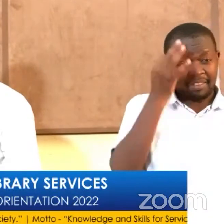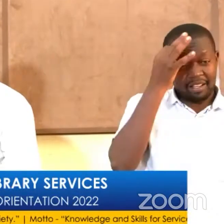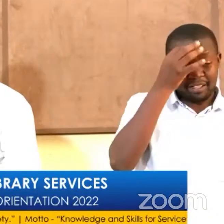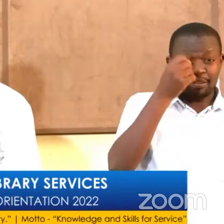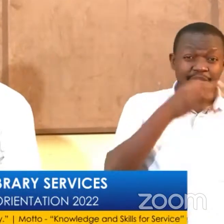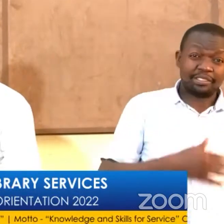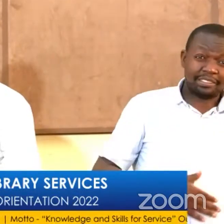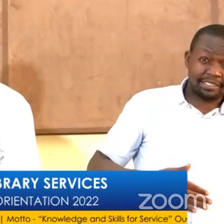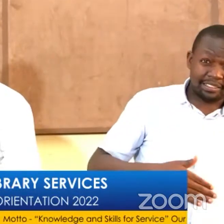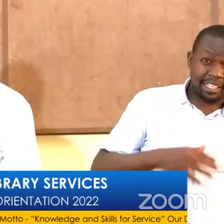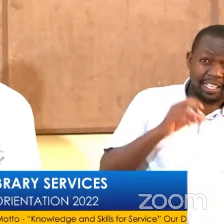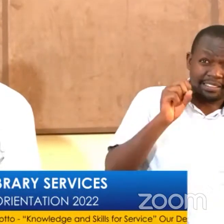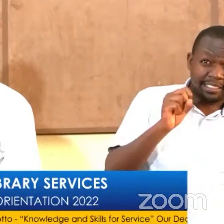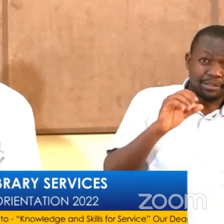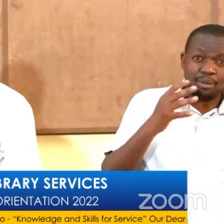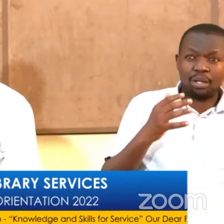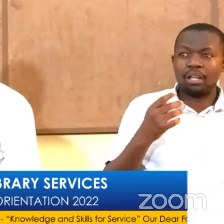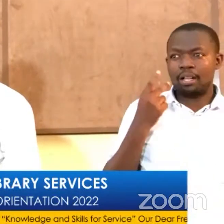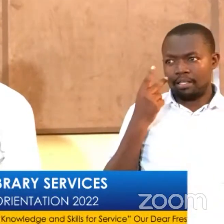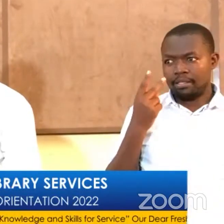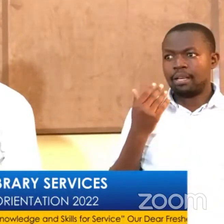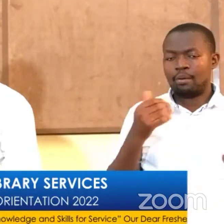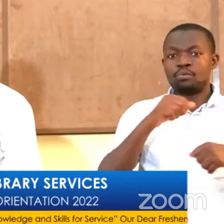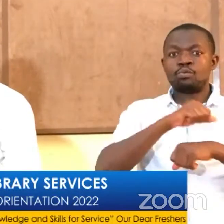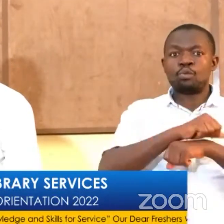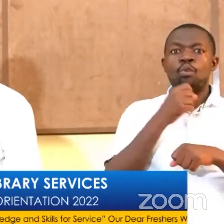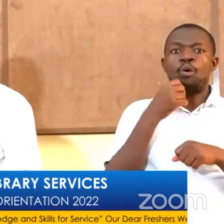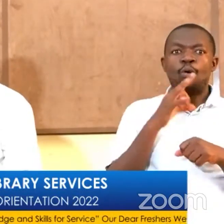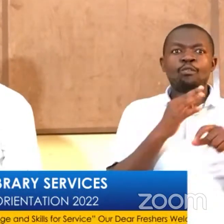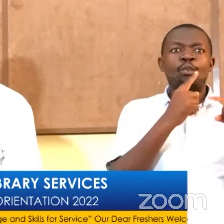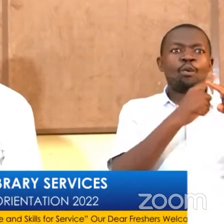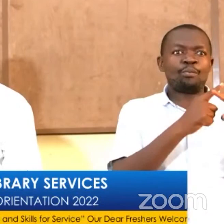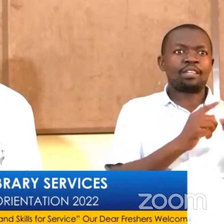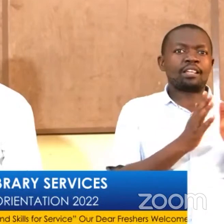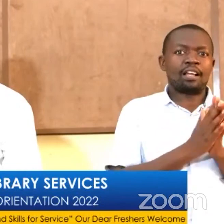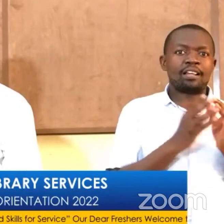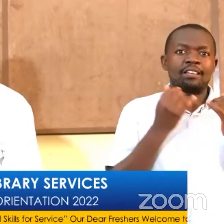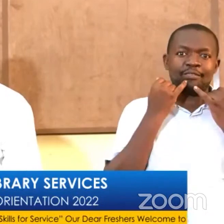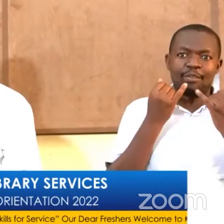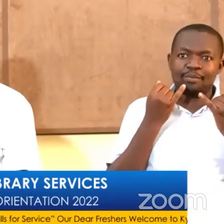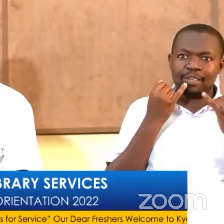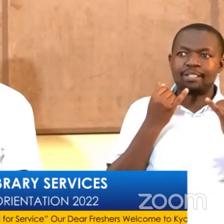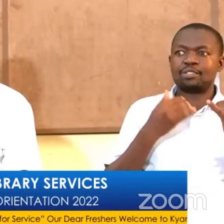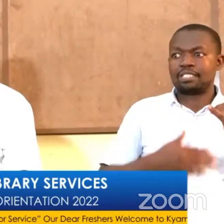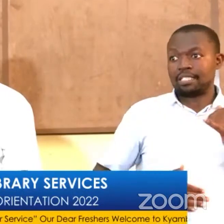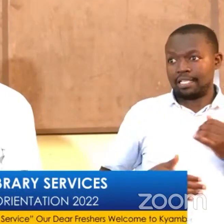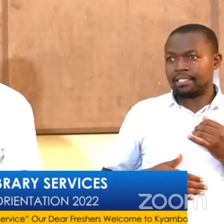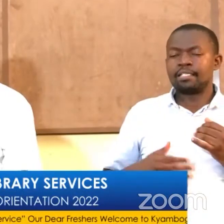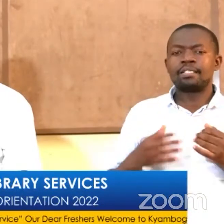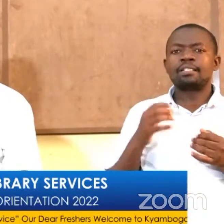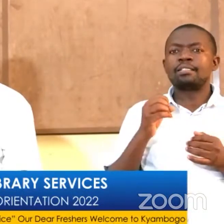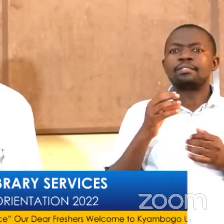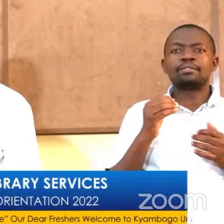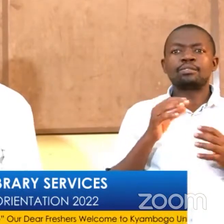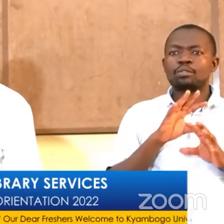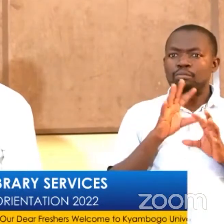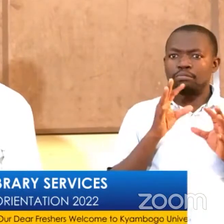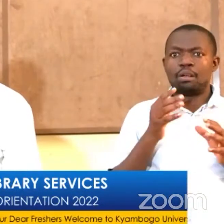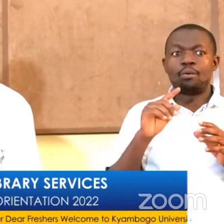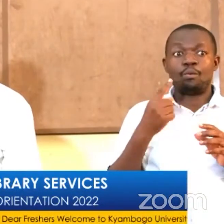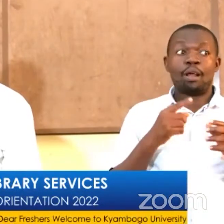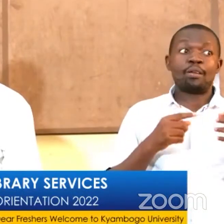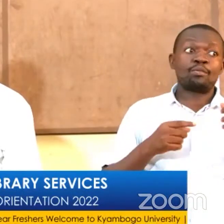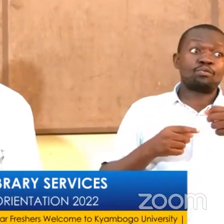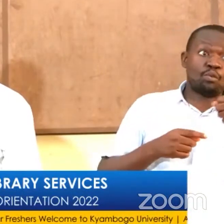Sciences? I think it is now School of Computing and Information Sciences. One is old, and